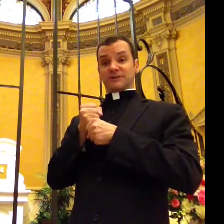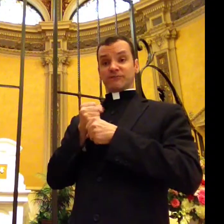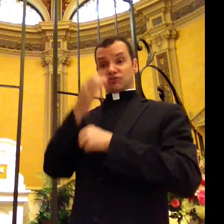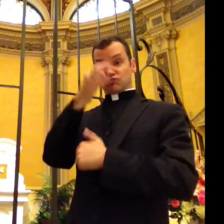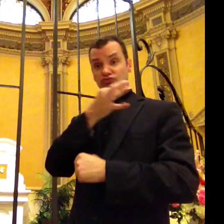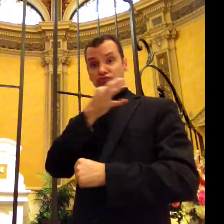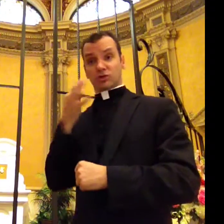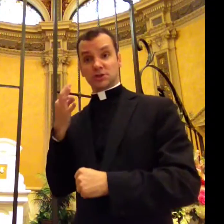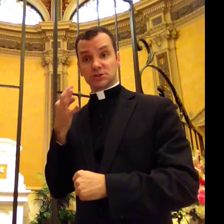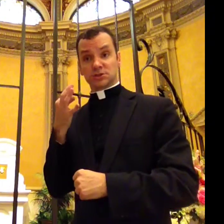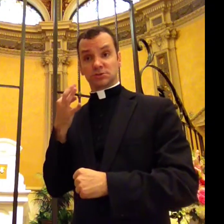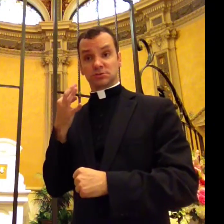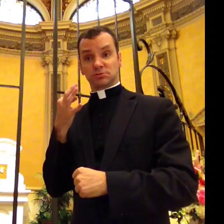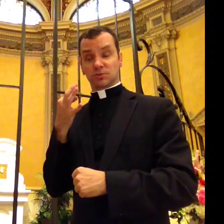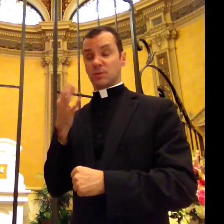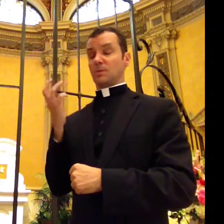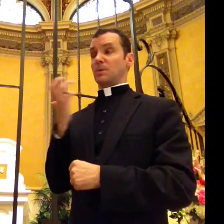When a person receives the Eucharist,